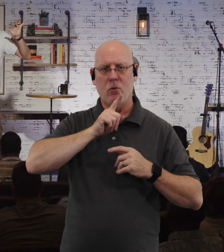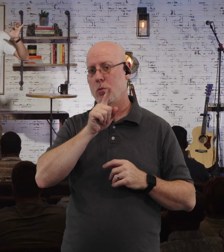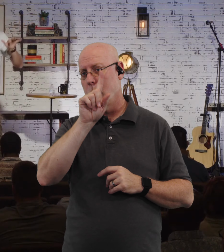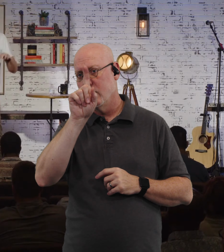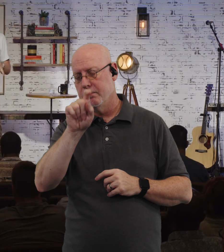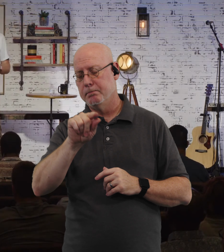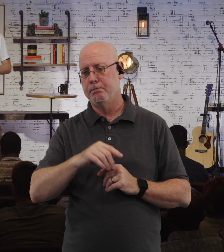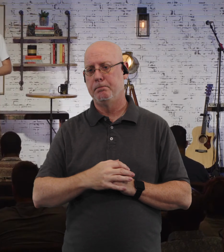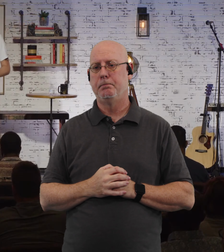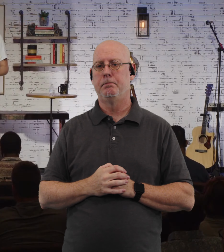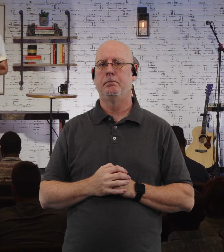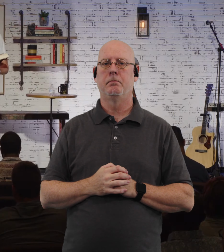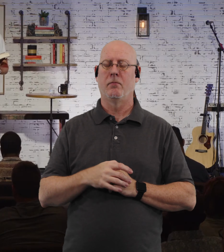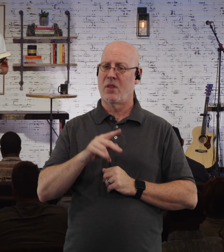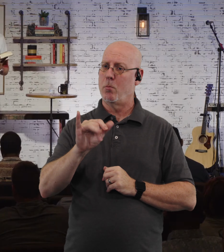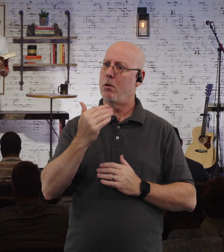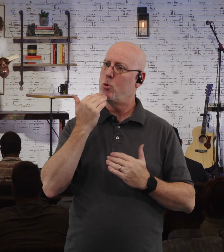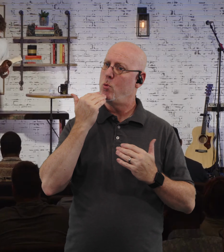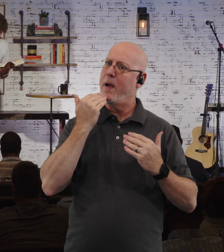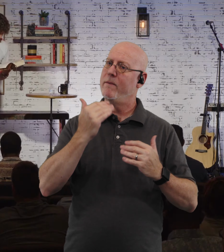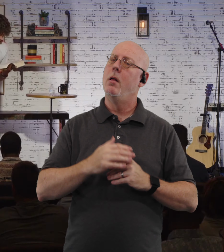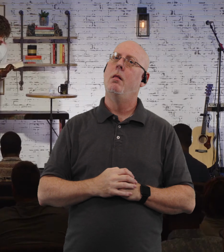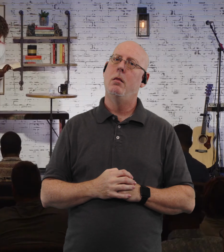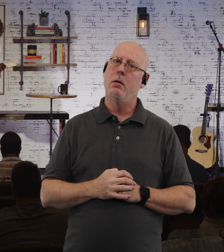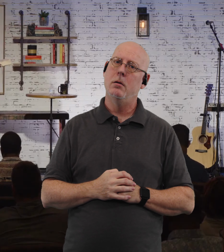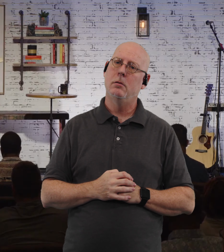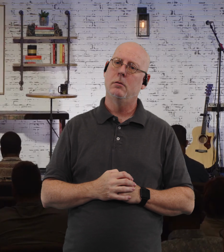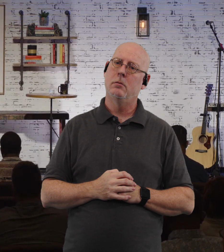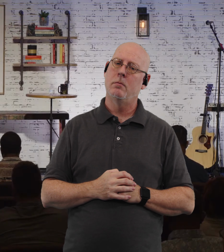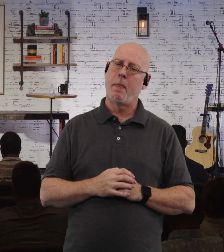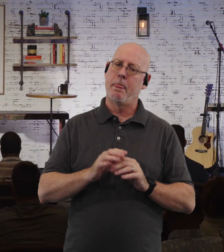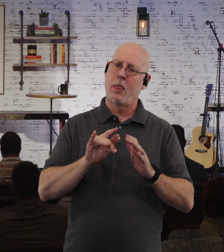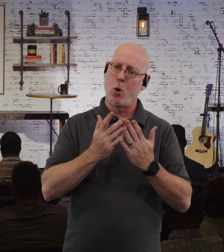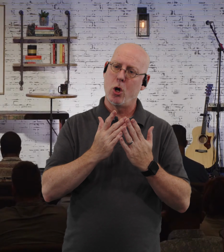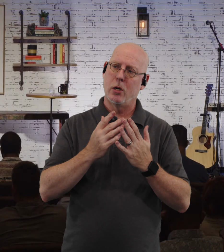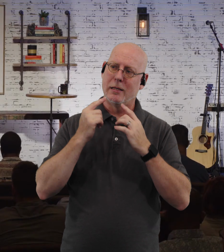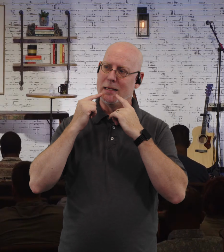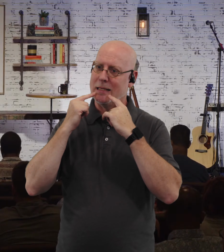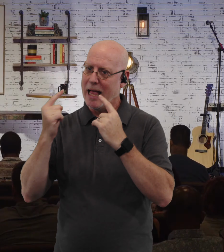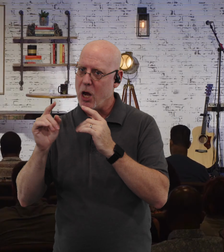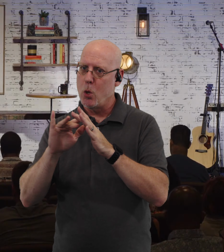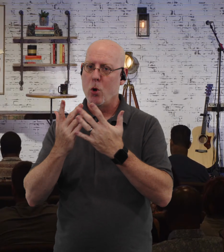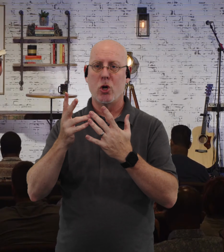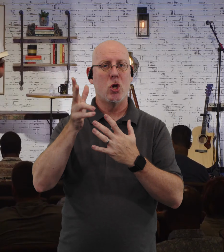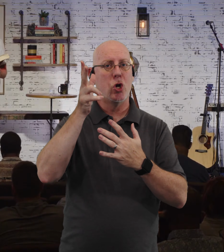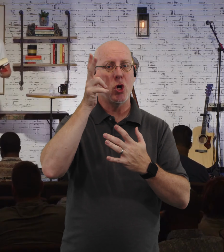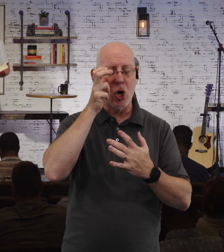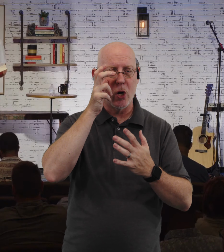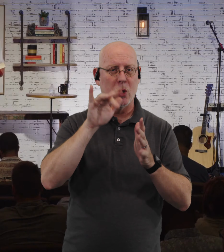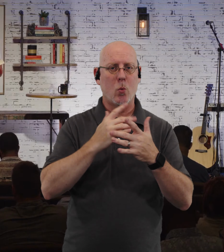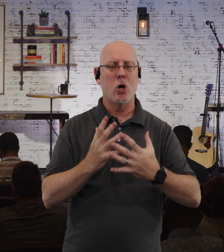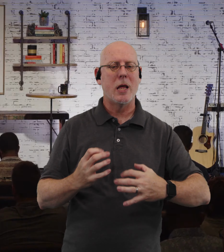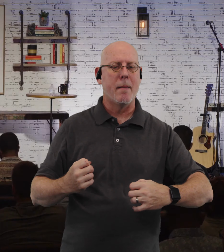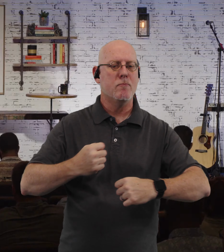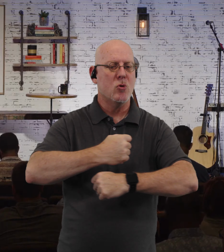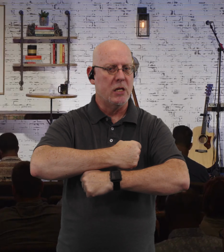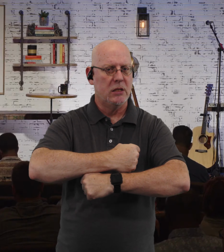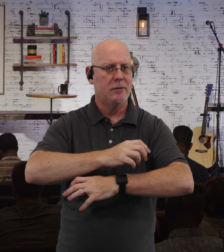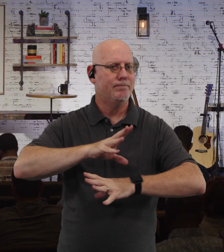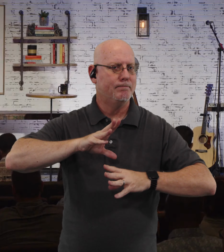to hear and receive truth? Paul is grateful. The word declared, the word heard. Number three, the word